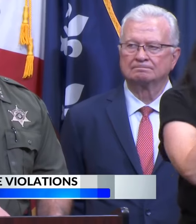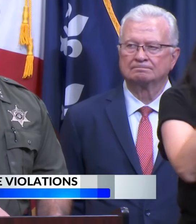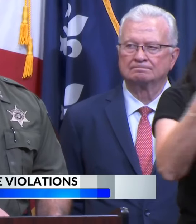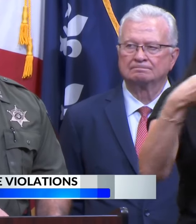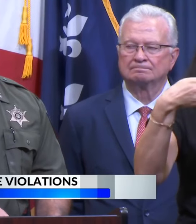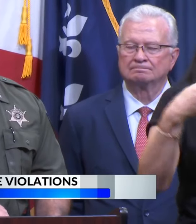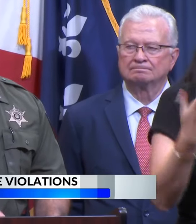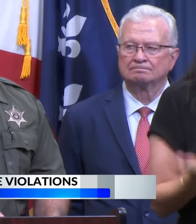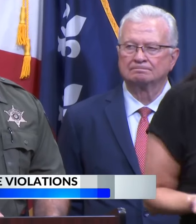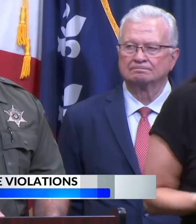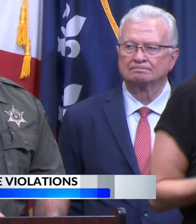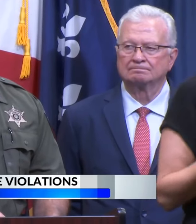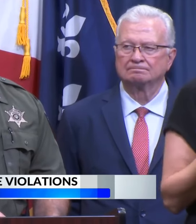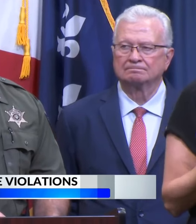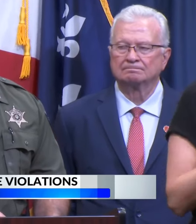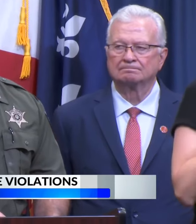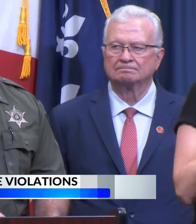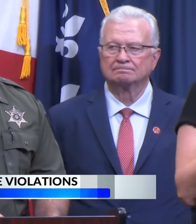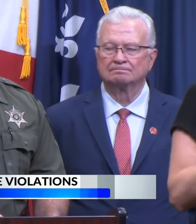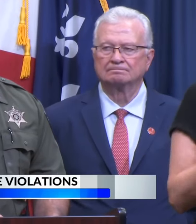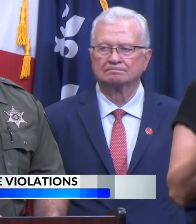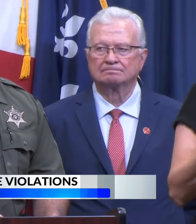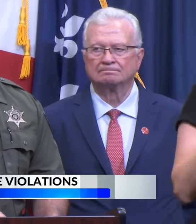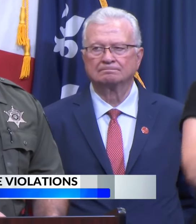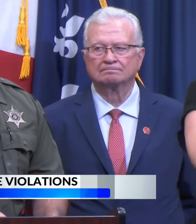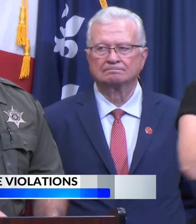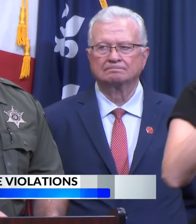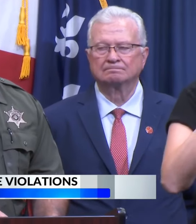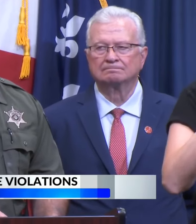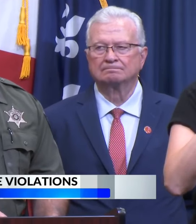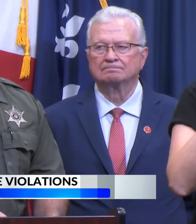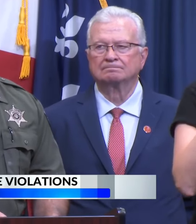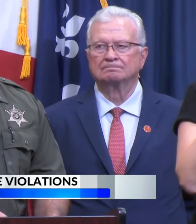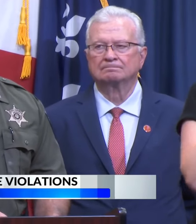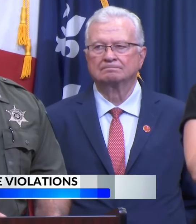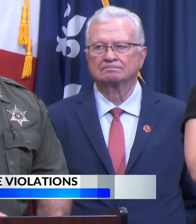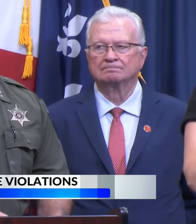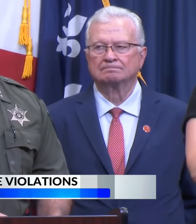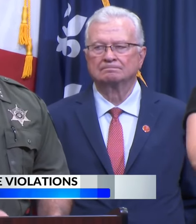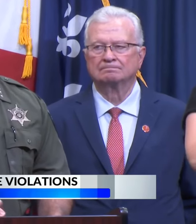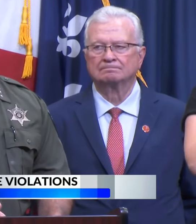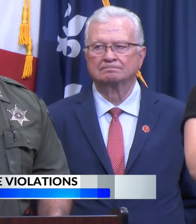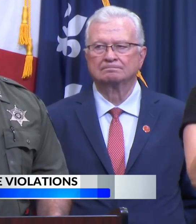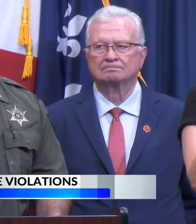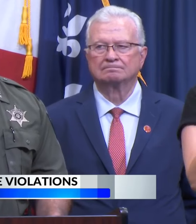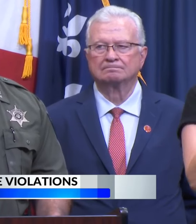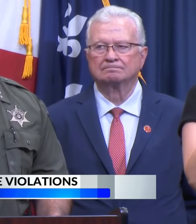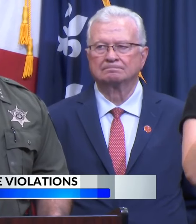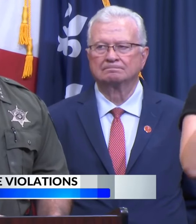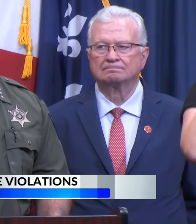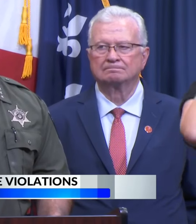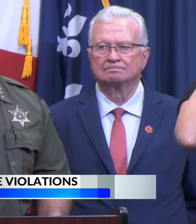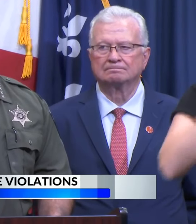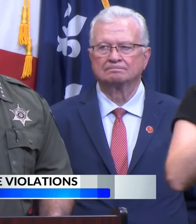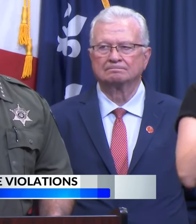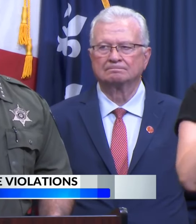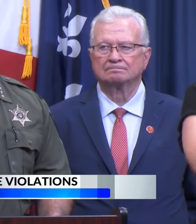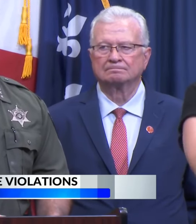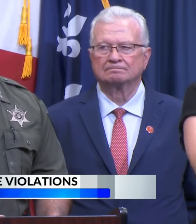the site, the website that's typically maintained is maintained by LCG. And that decision, of course, is going to be made by